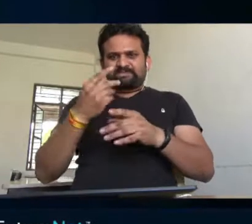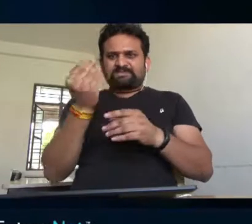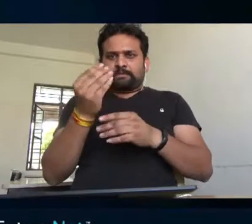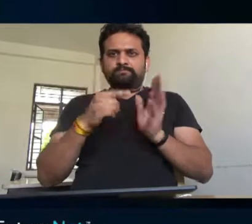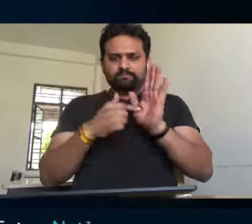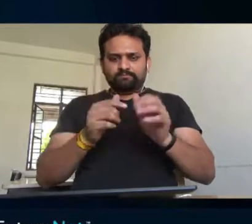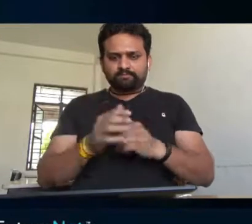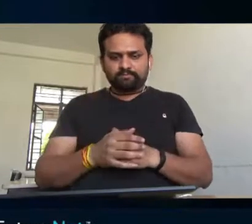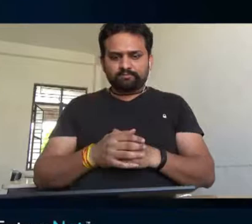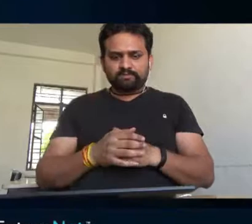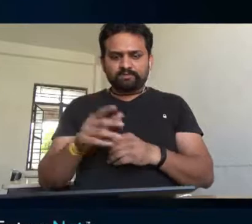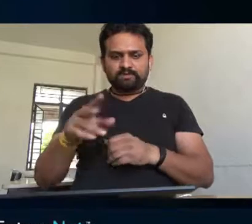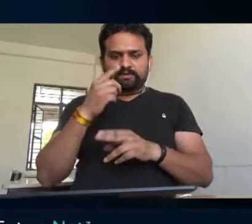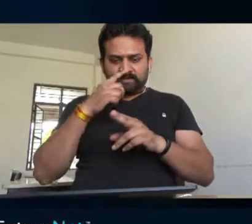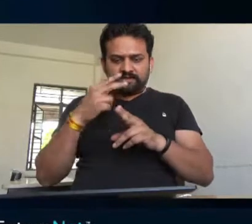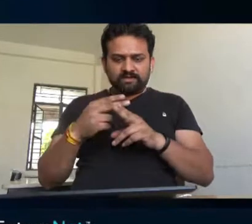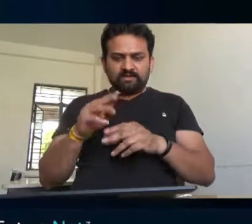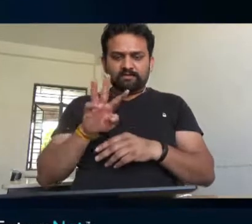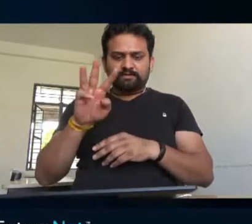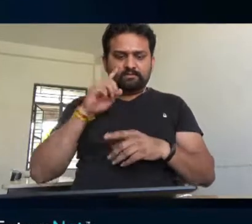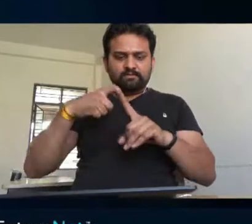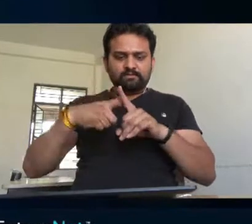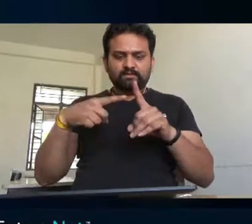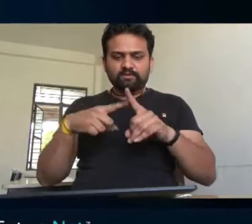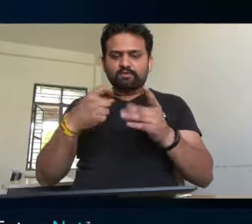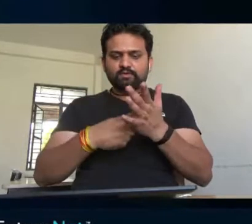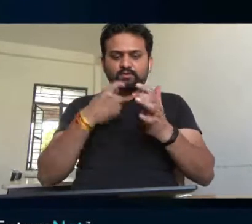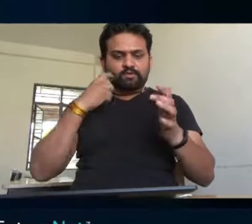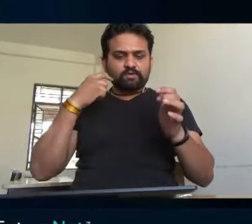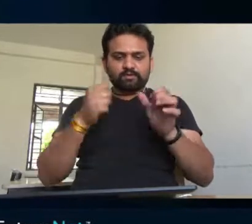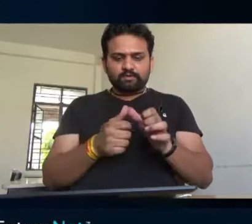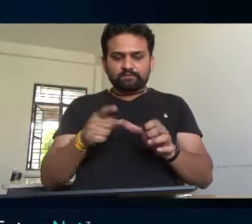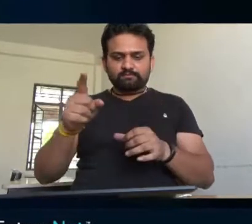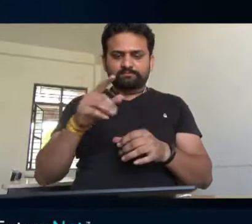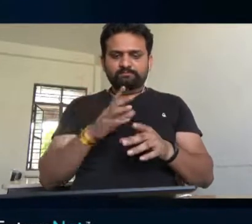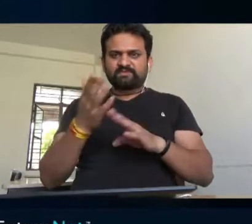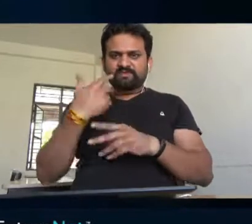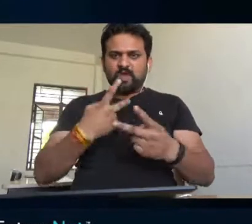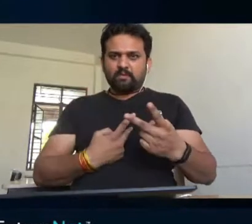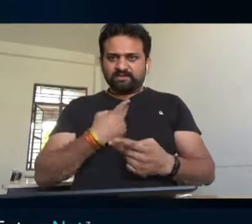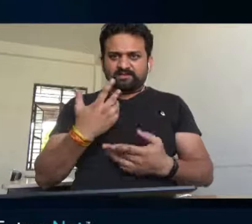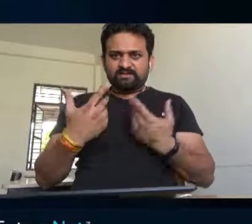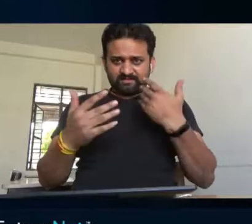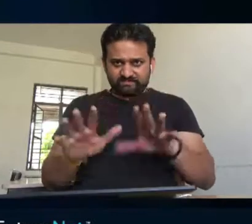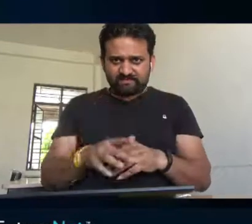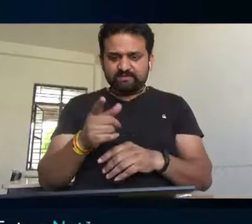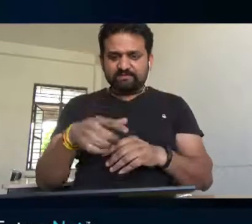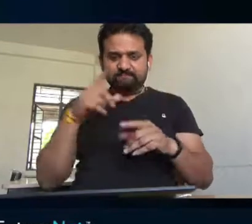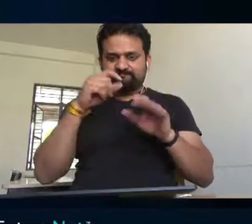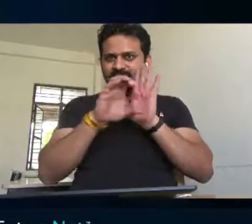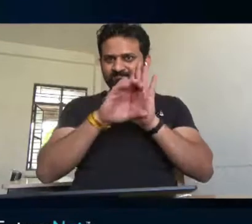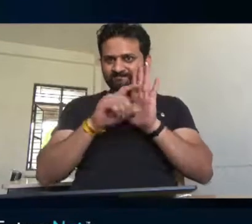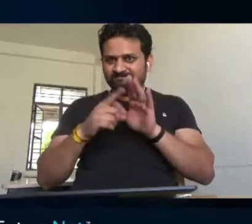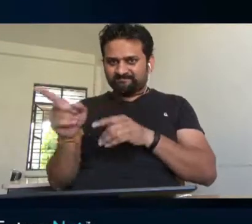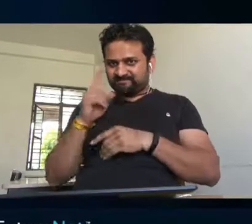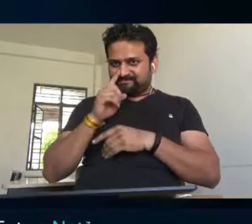great honor to do that. And we will have the website very quickly, and then you will see all these projects which we are doing. And I